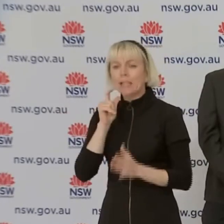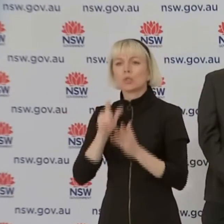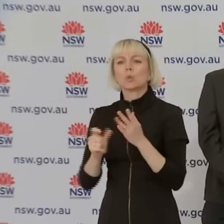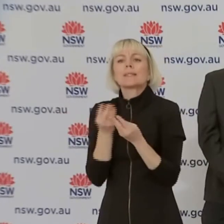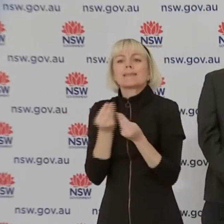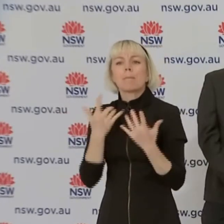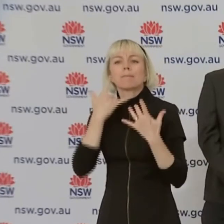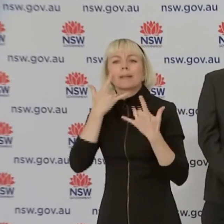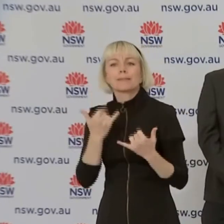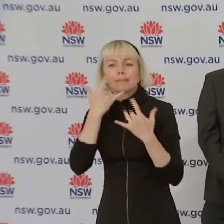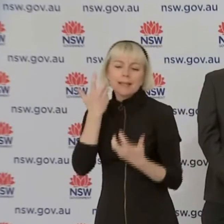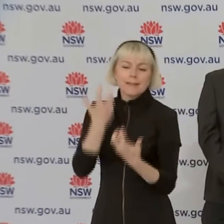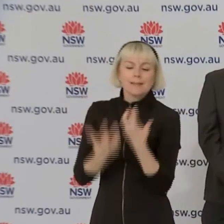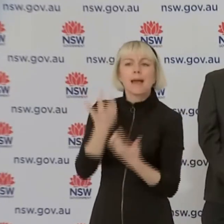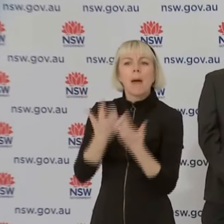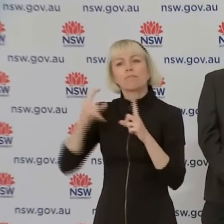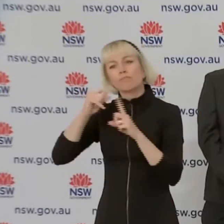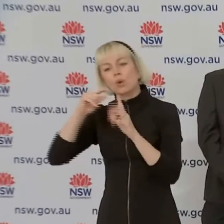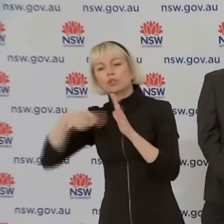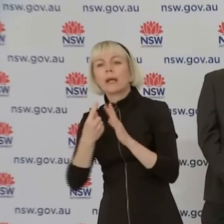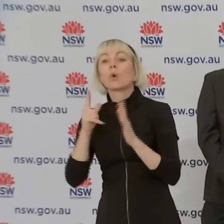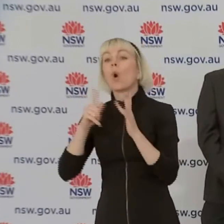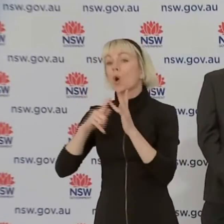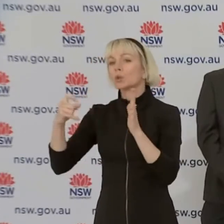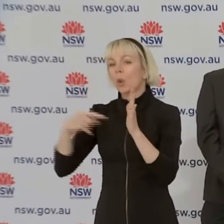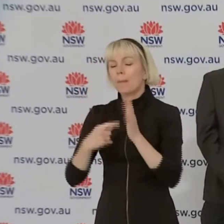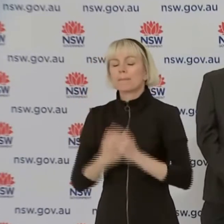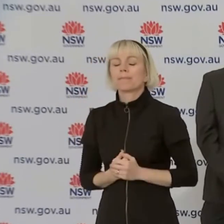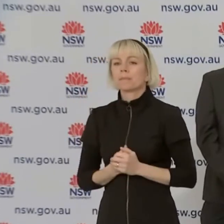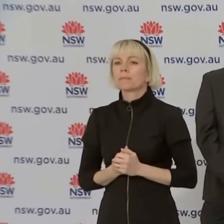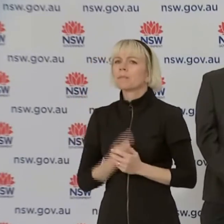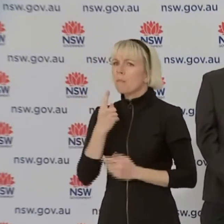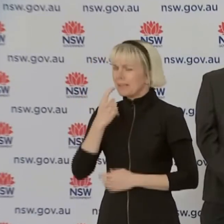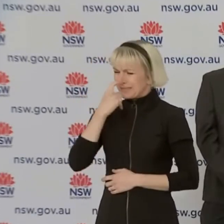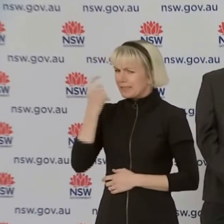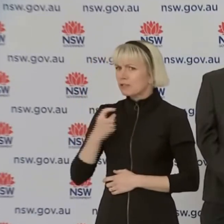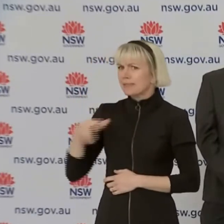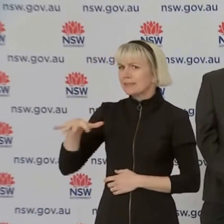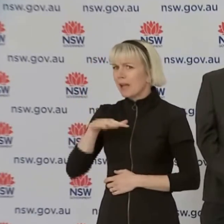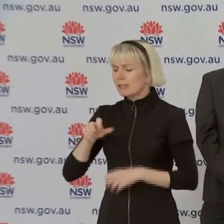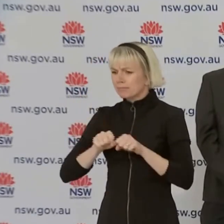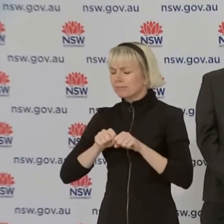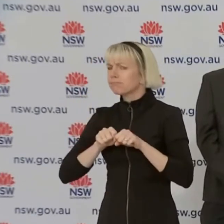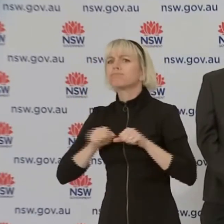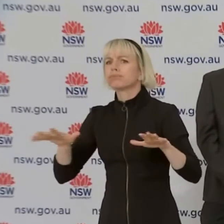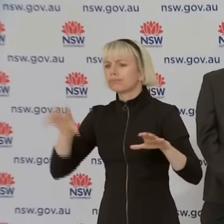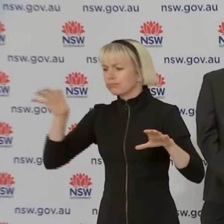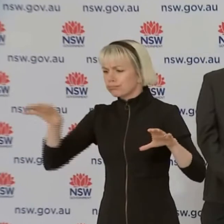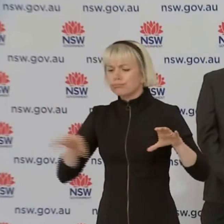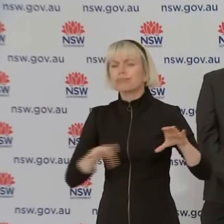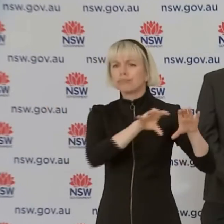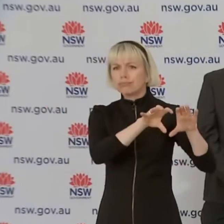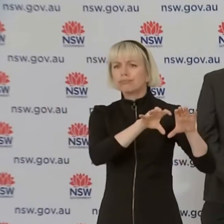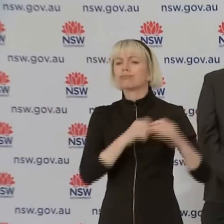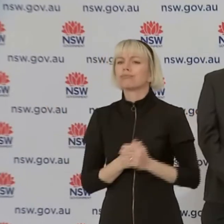16 to 18-year-olds in those 8 local government areas of concern. When they do go to sit for their exams, or when they do need to turn up during now